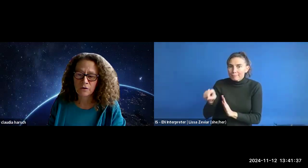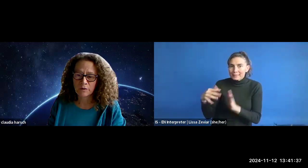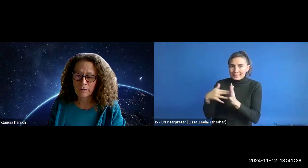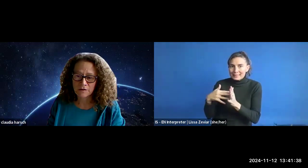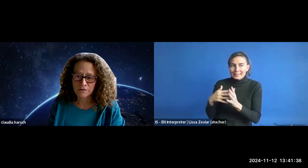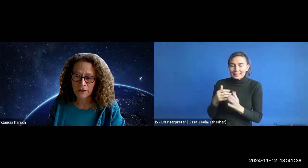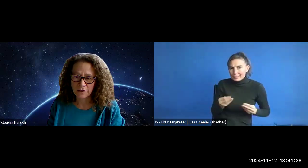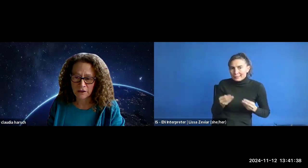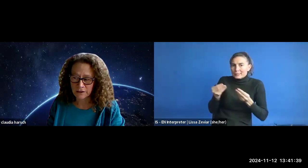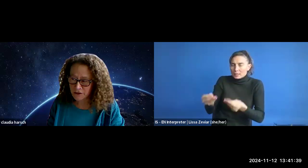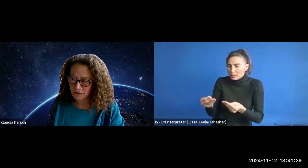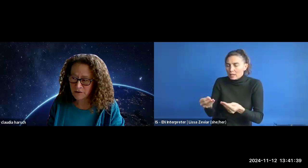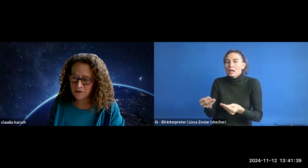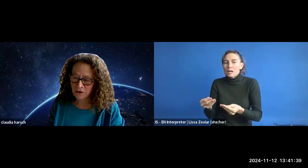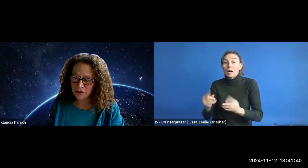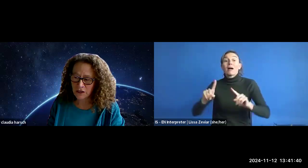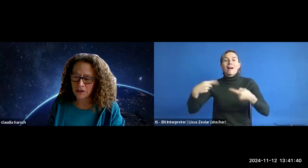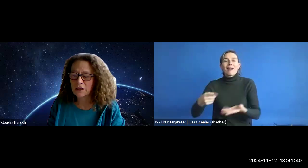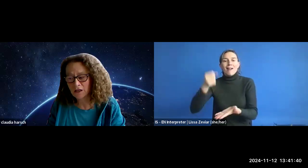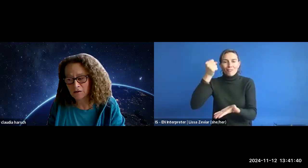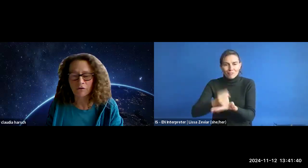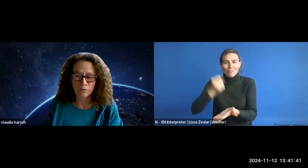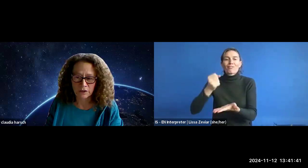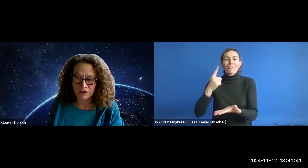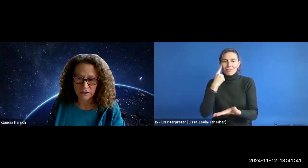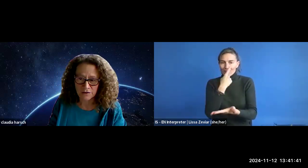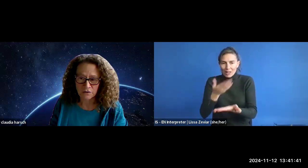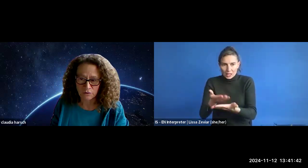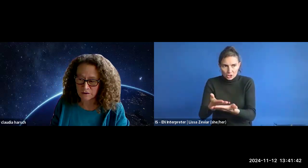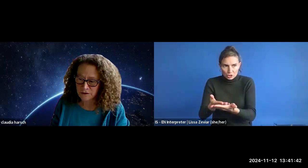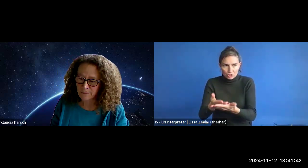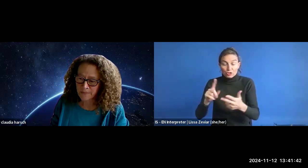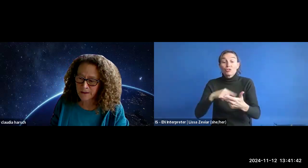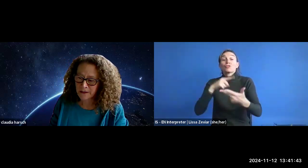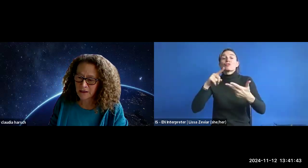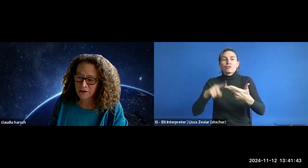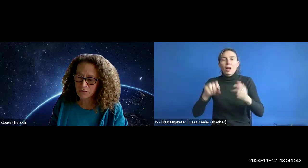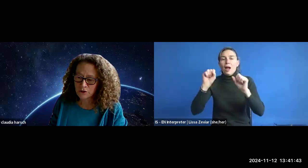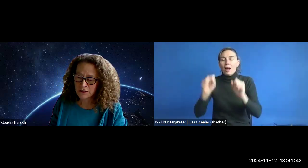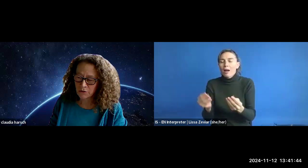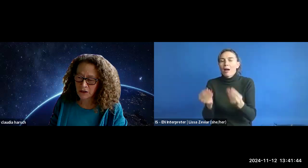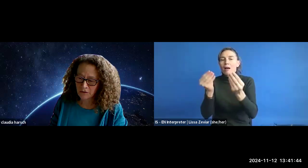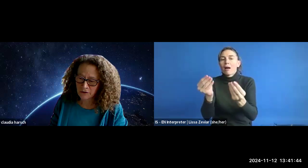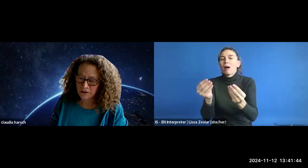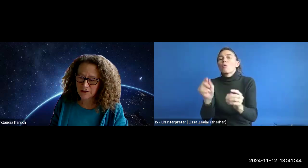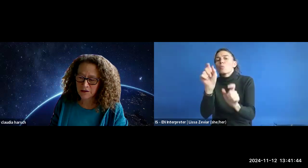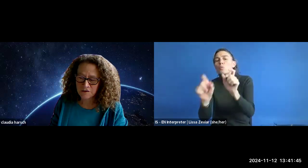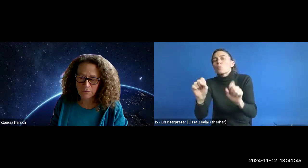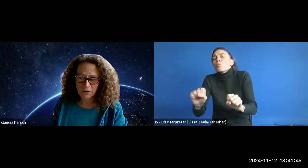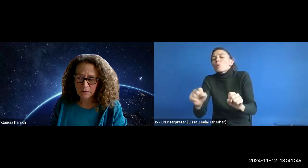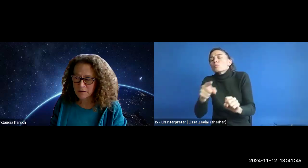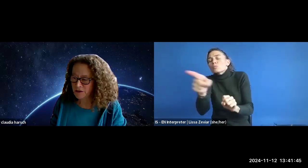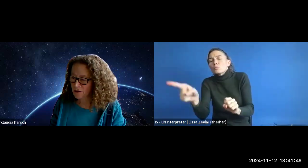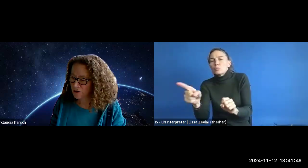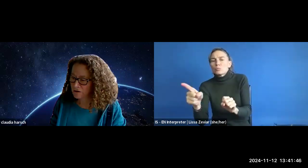they also form the basis for any validation research, and they can inform potential test users. And usually you cover the